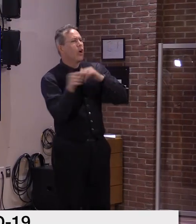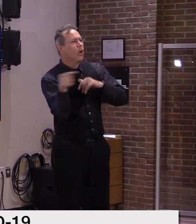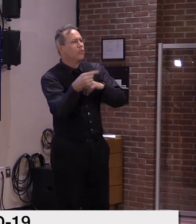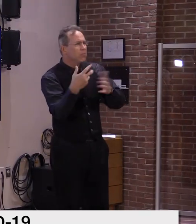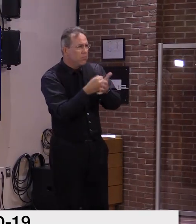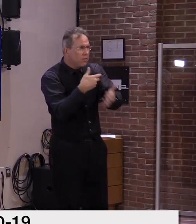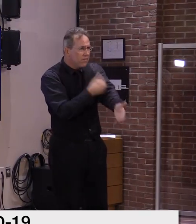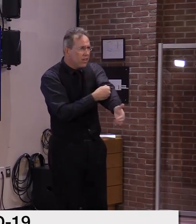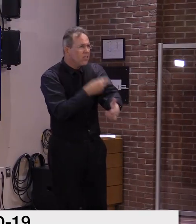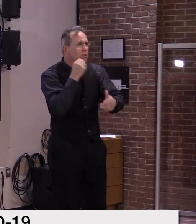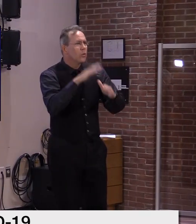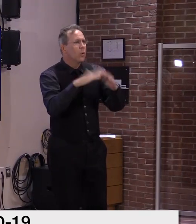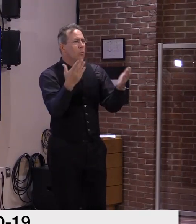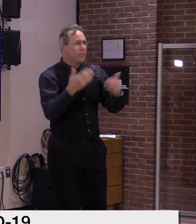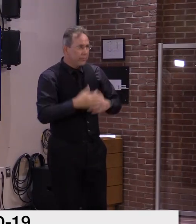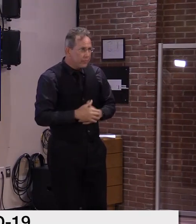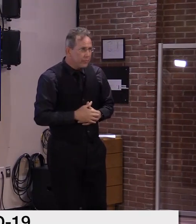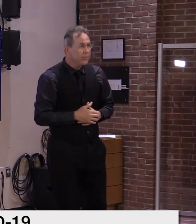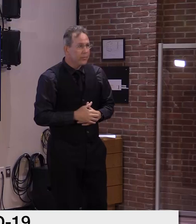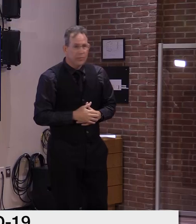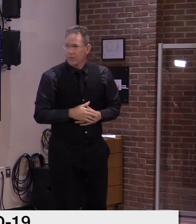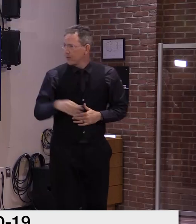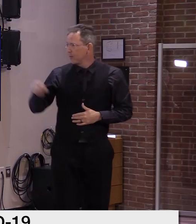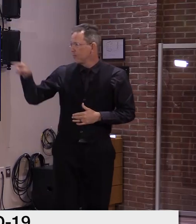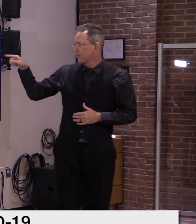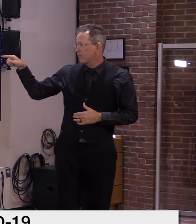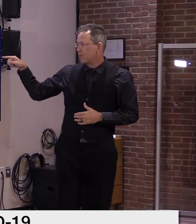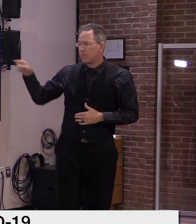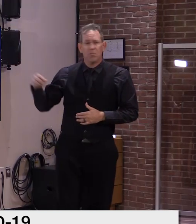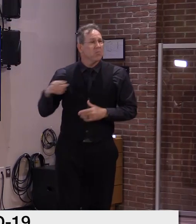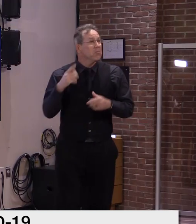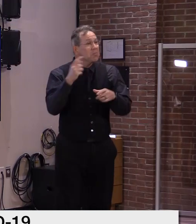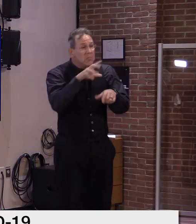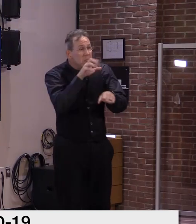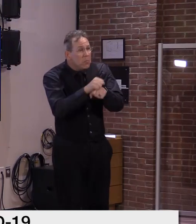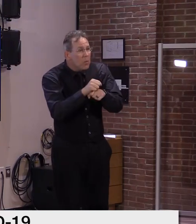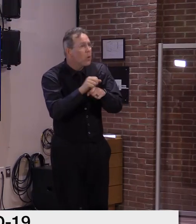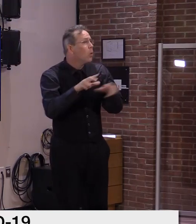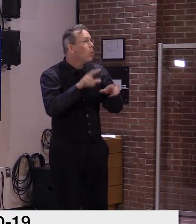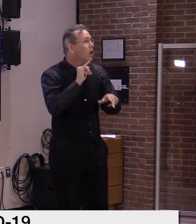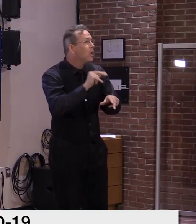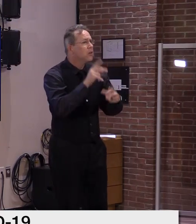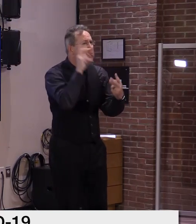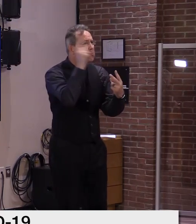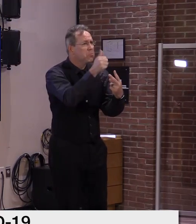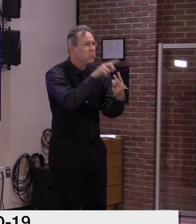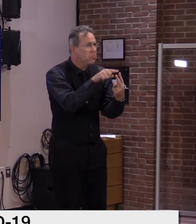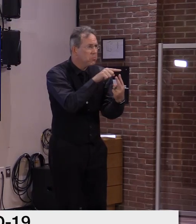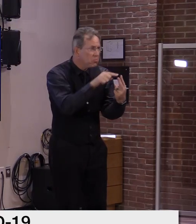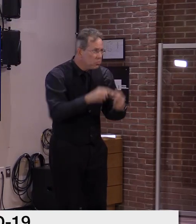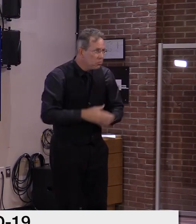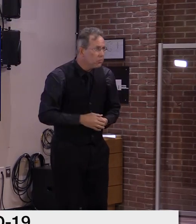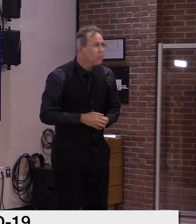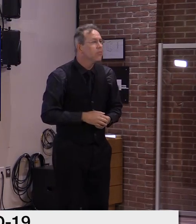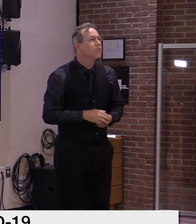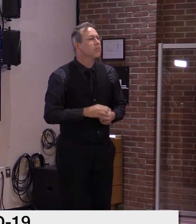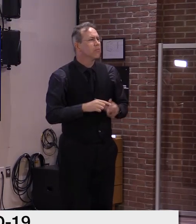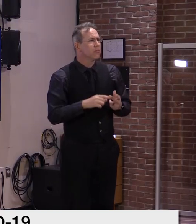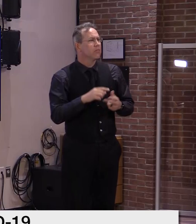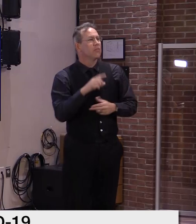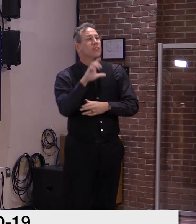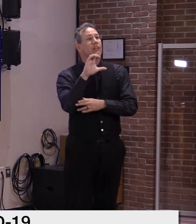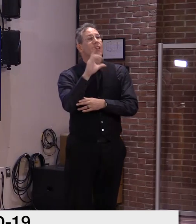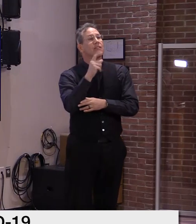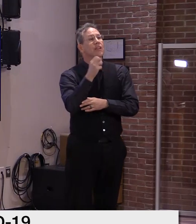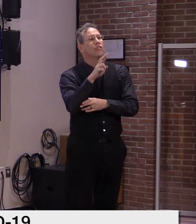event at the Lancaster, New Hampshire Fairgrounds on May 21st. There are mobile